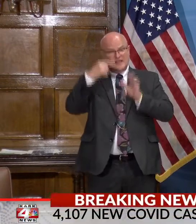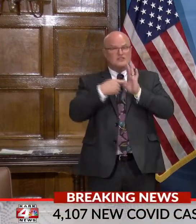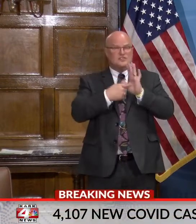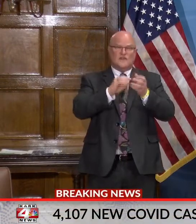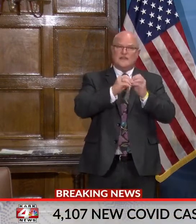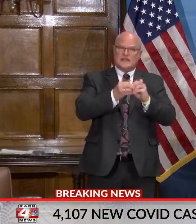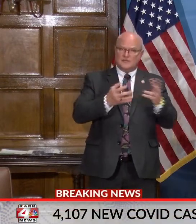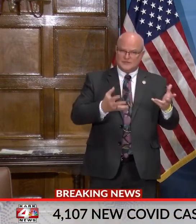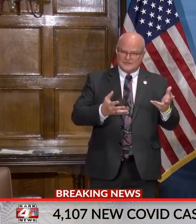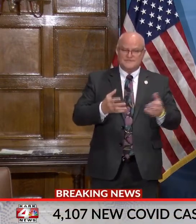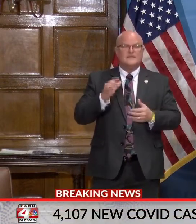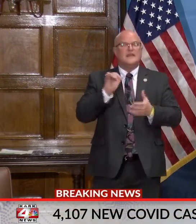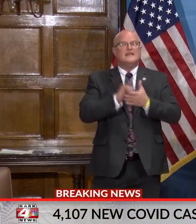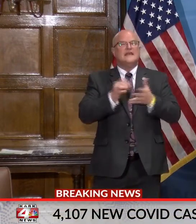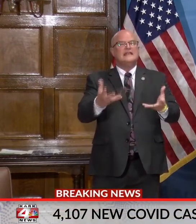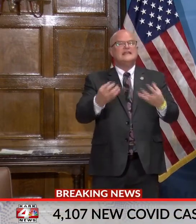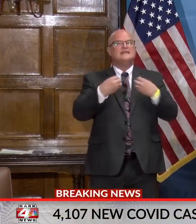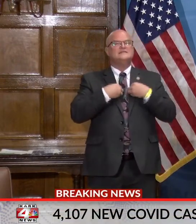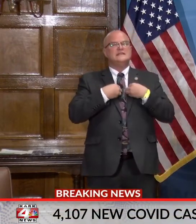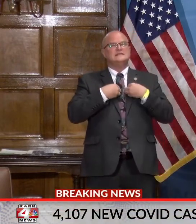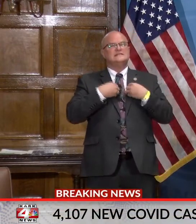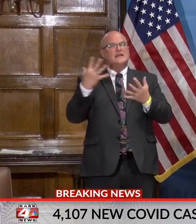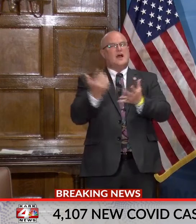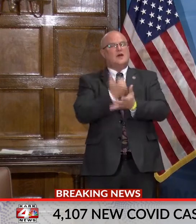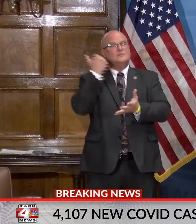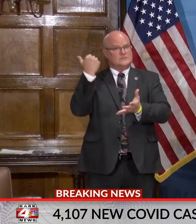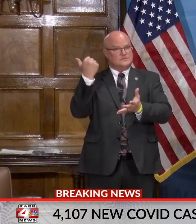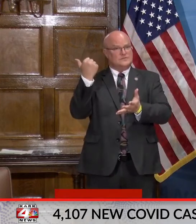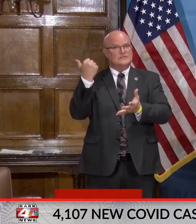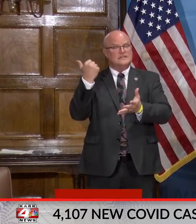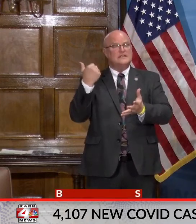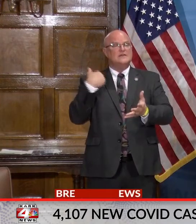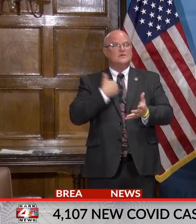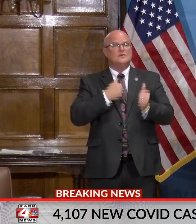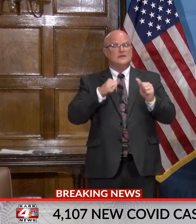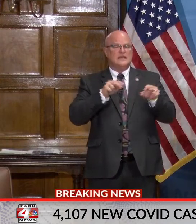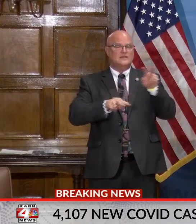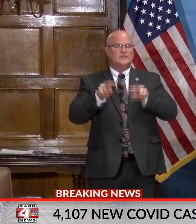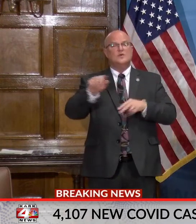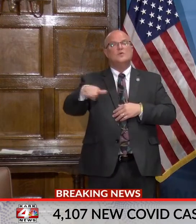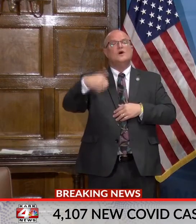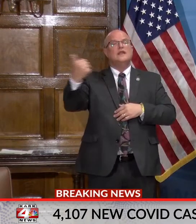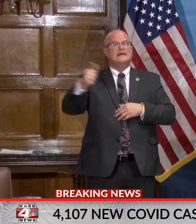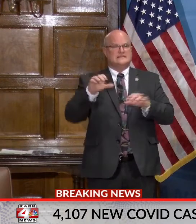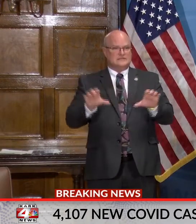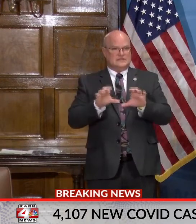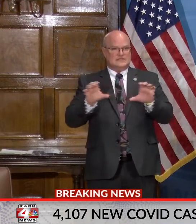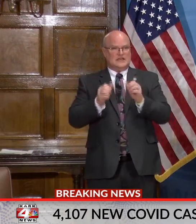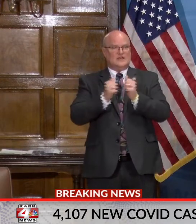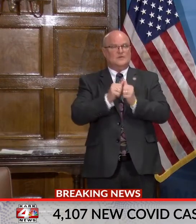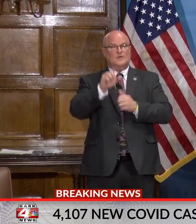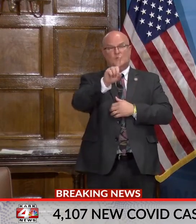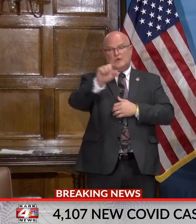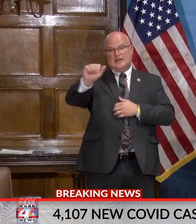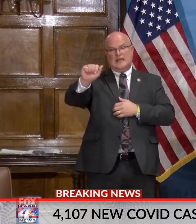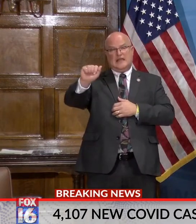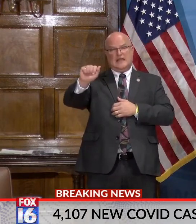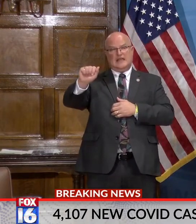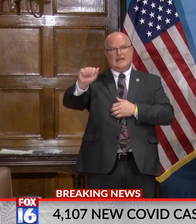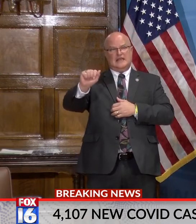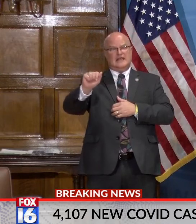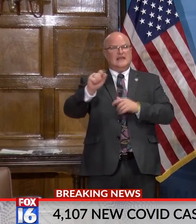numbers. And so that gives us the opportunity to look at what else should be there in 1A, and obviously